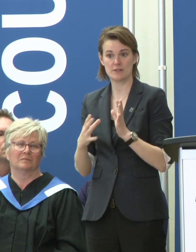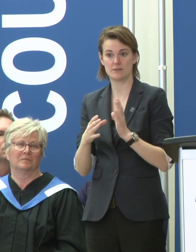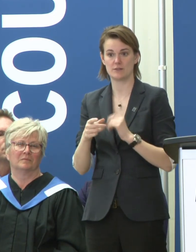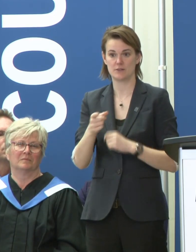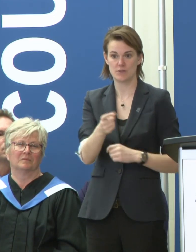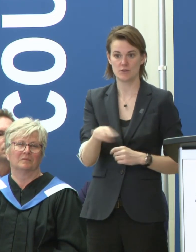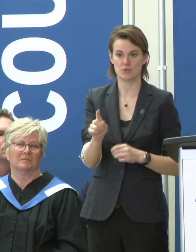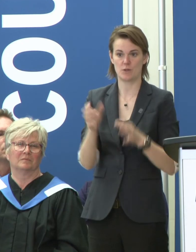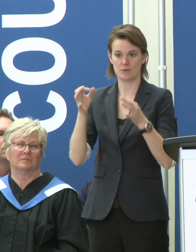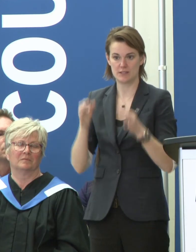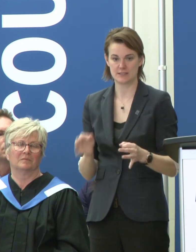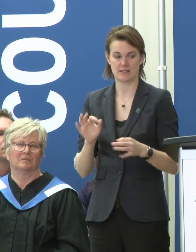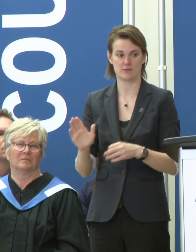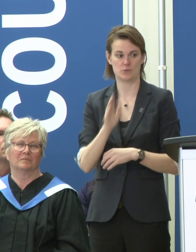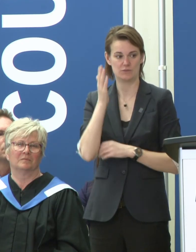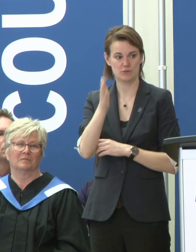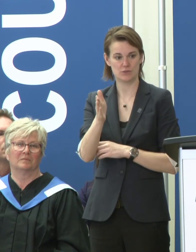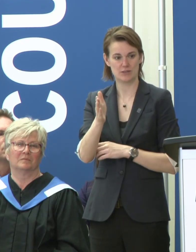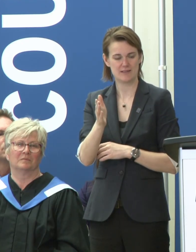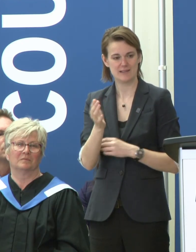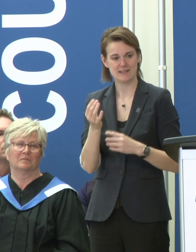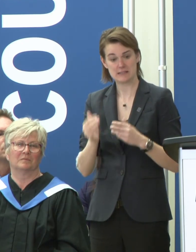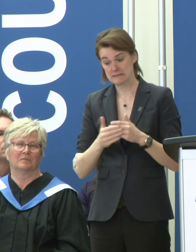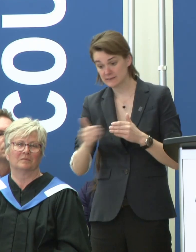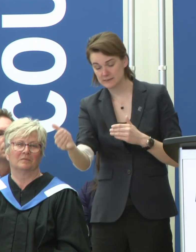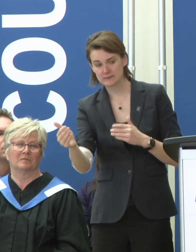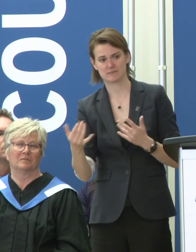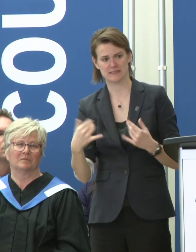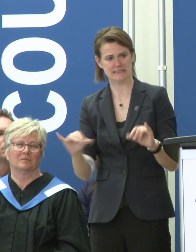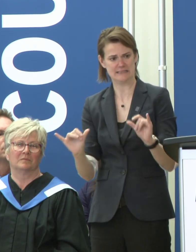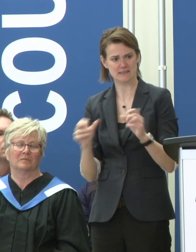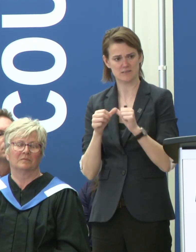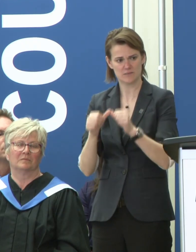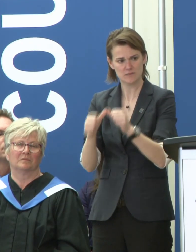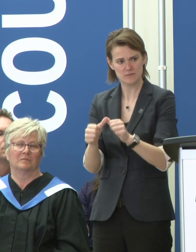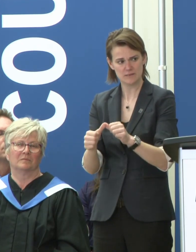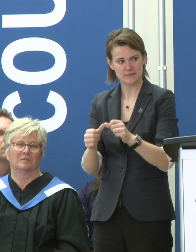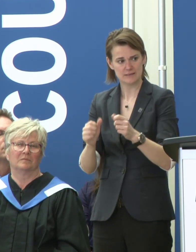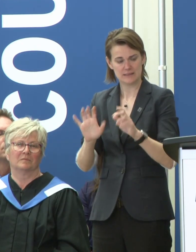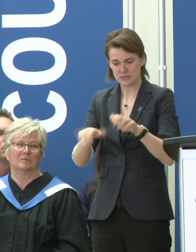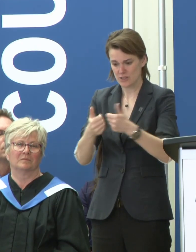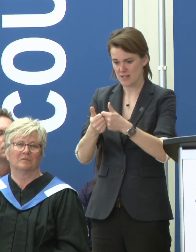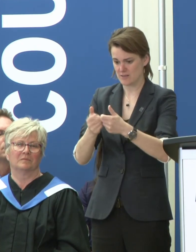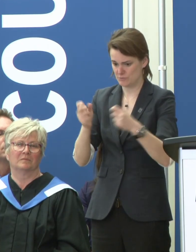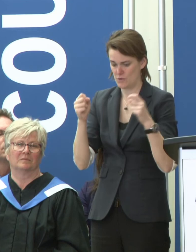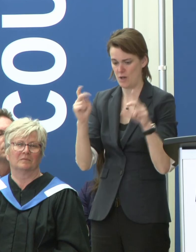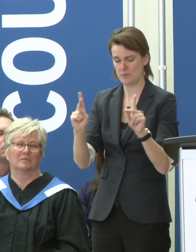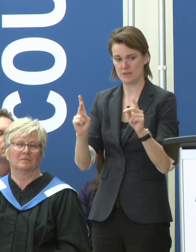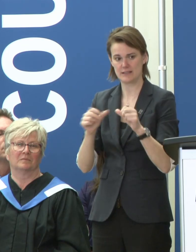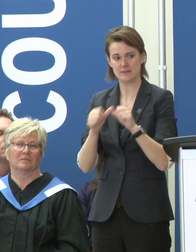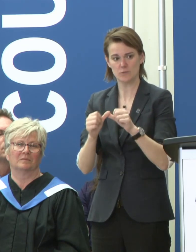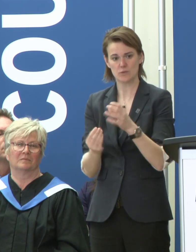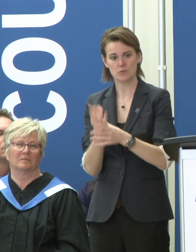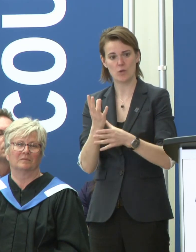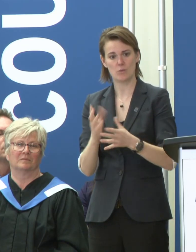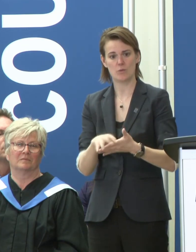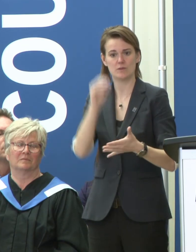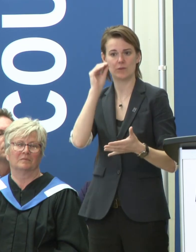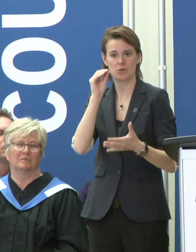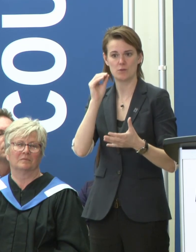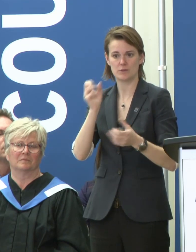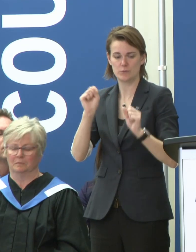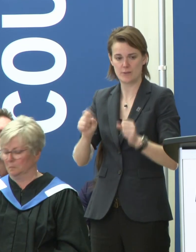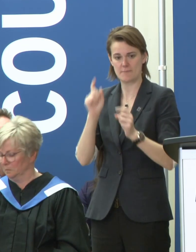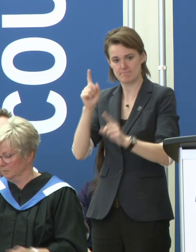Don't stop doing that after graduating today. Challenge yourself at every opportunity, continue to grow and learn whenever you can, and push yourself to your full